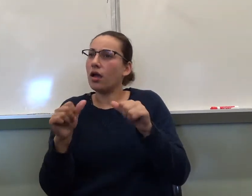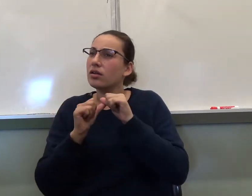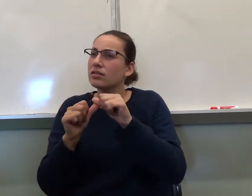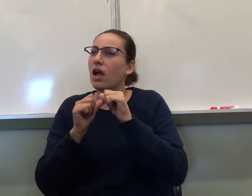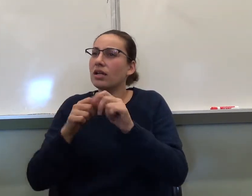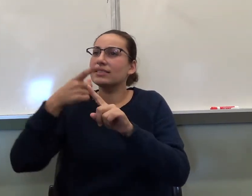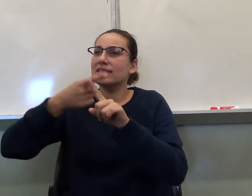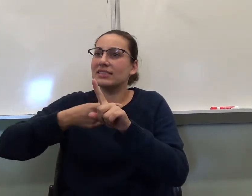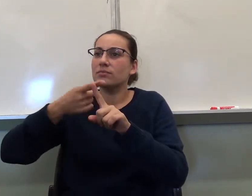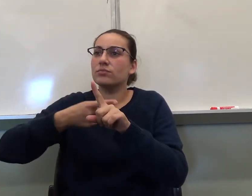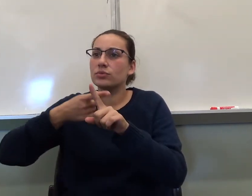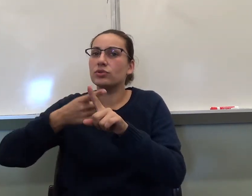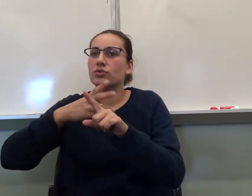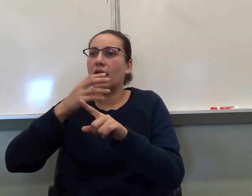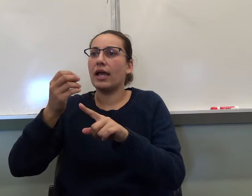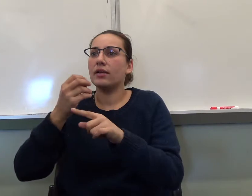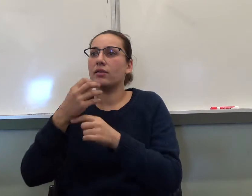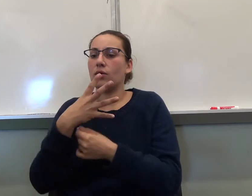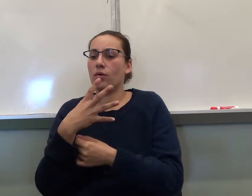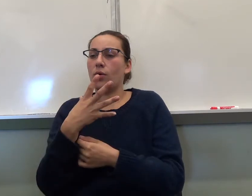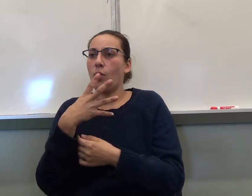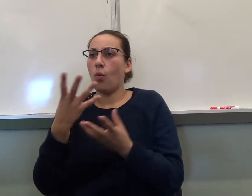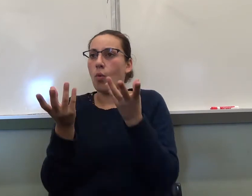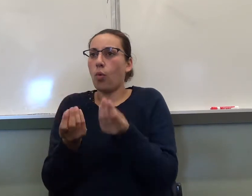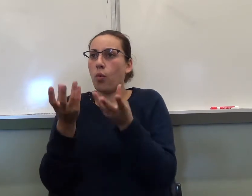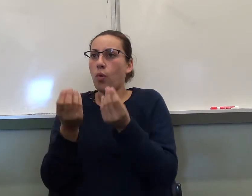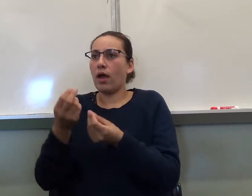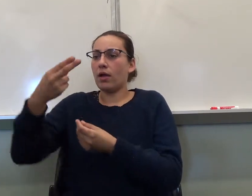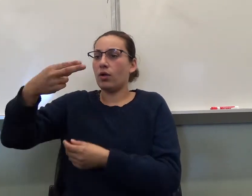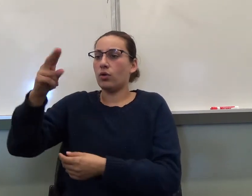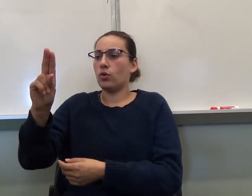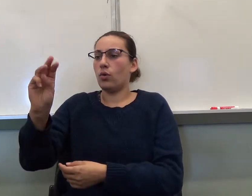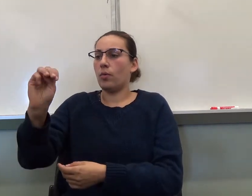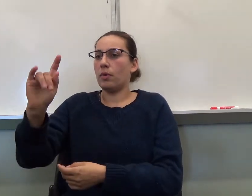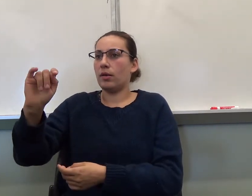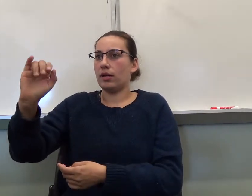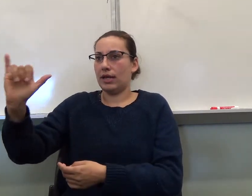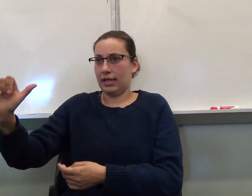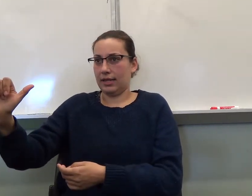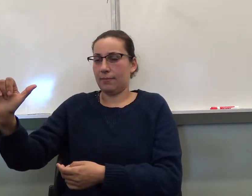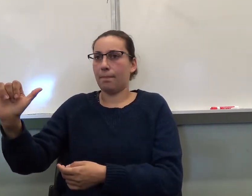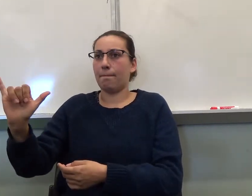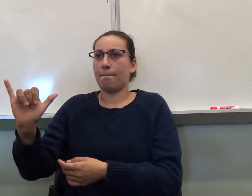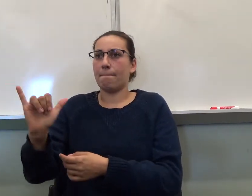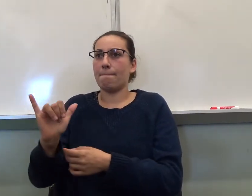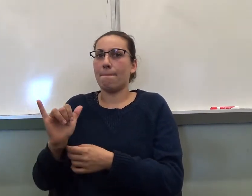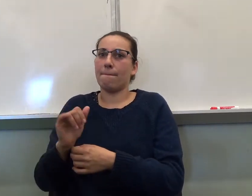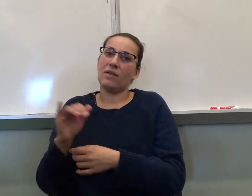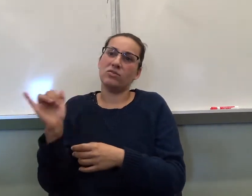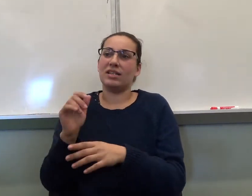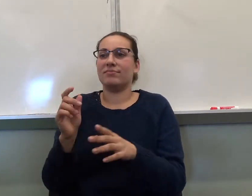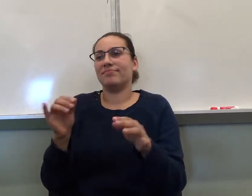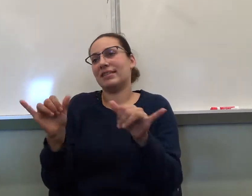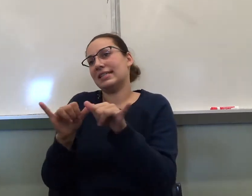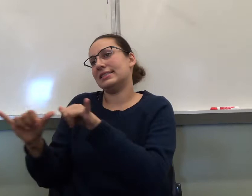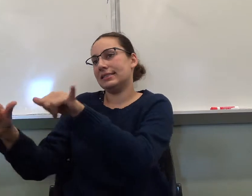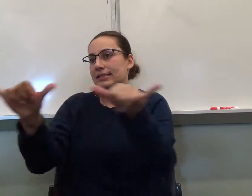humidity, so that as far as they can make it, it's the standard meter for this world and so